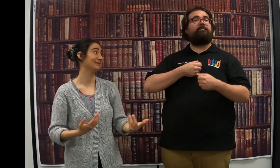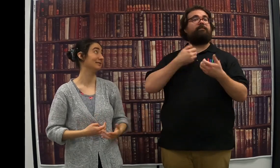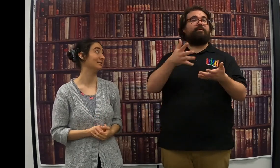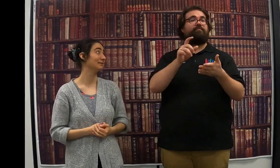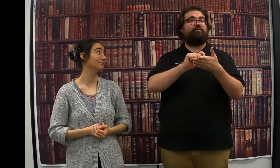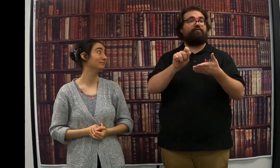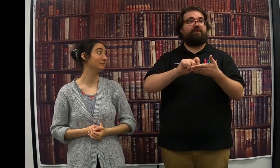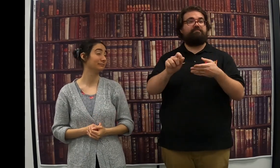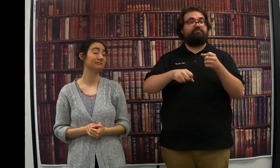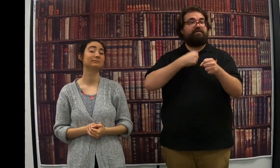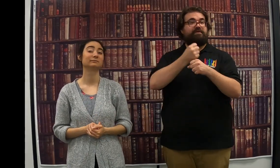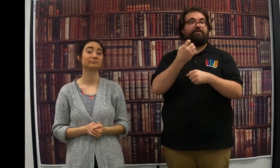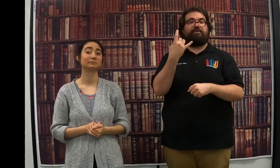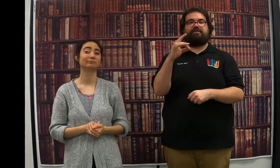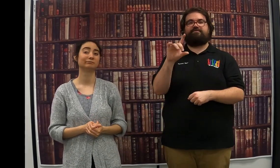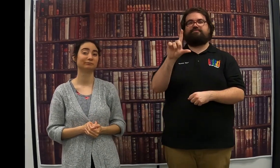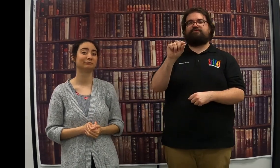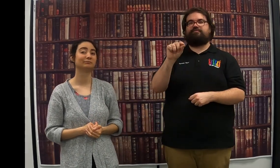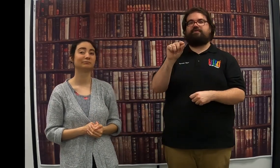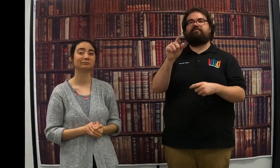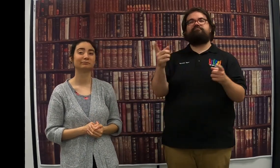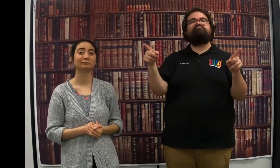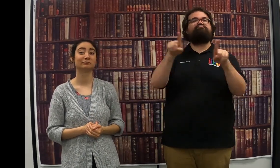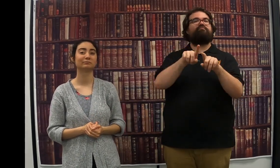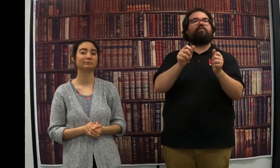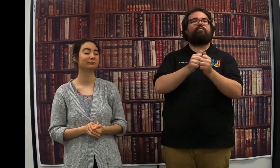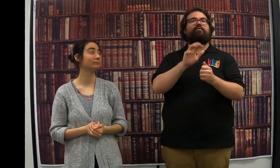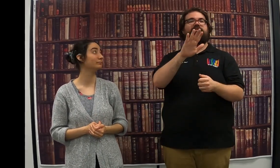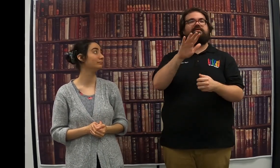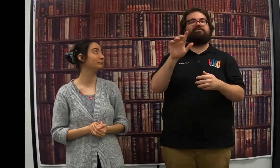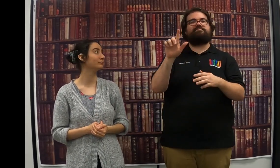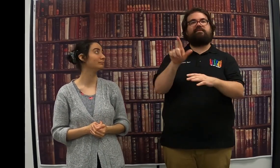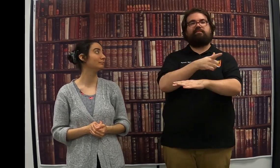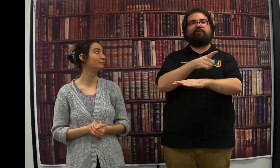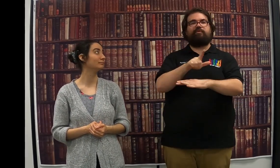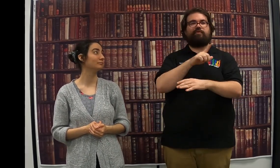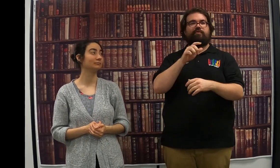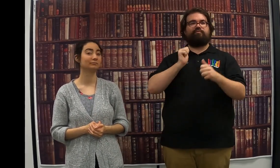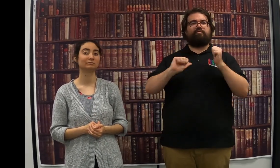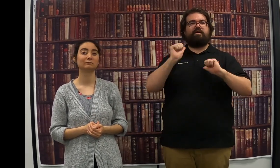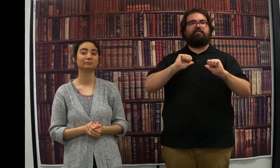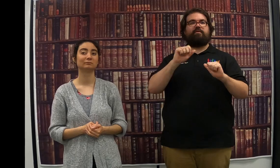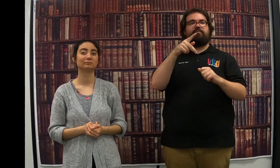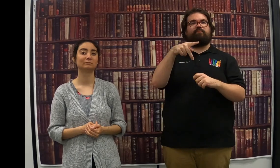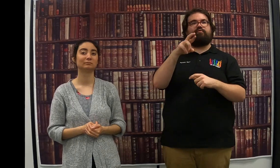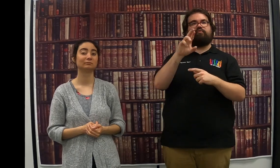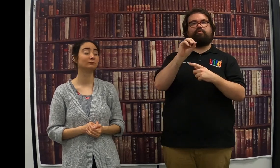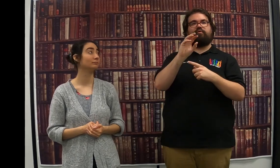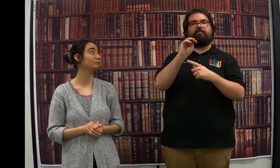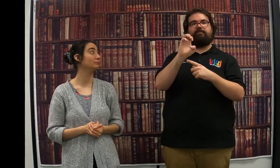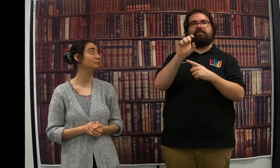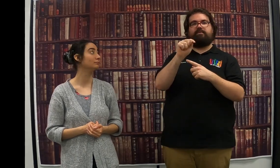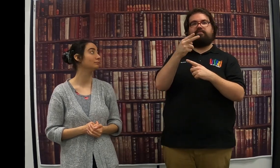A poem written in 1820 to accompany his lyrical drama, Prometheus Unbound.